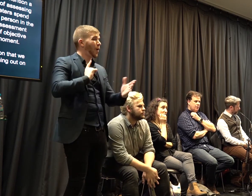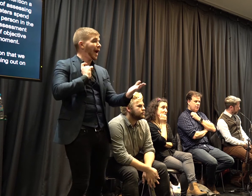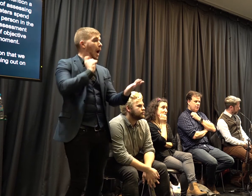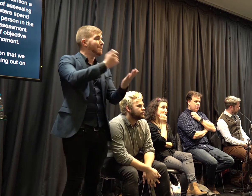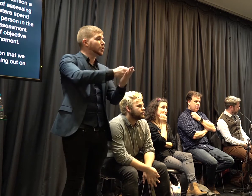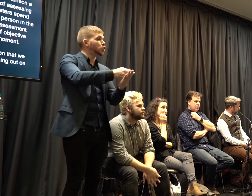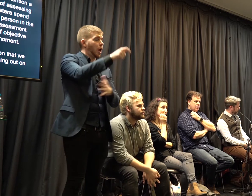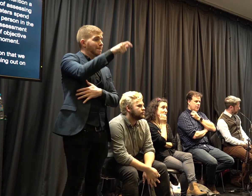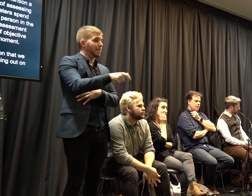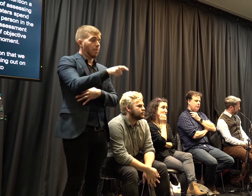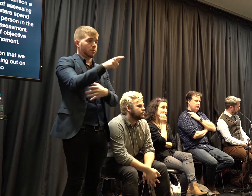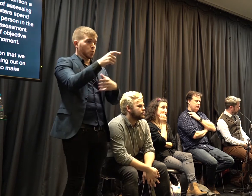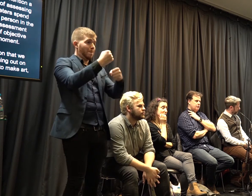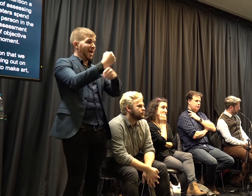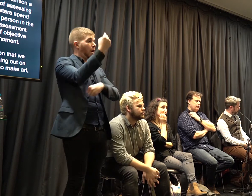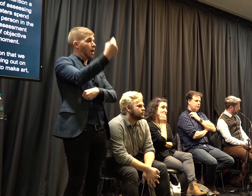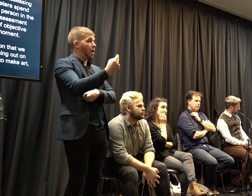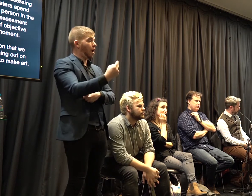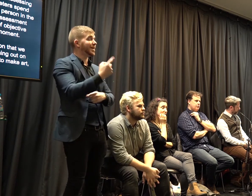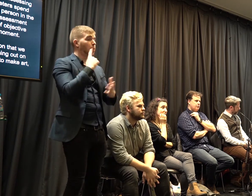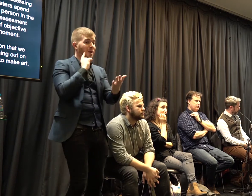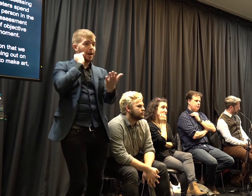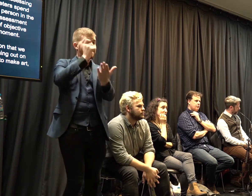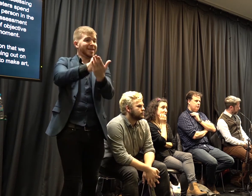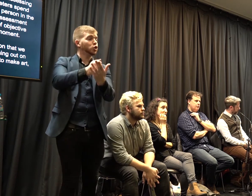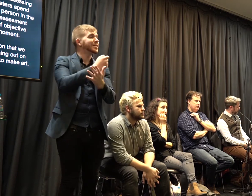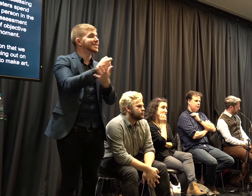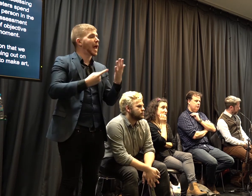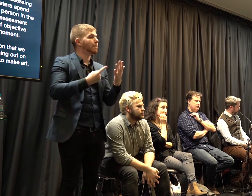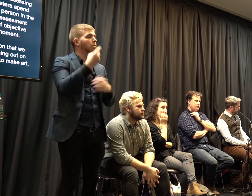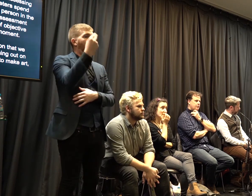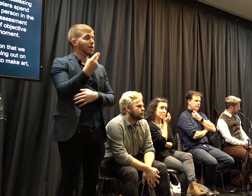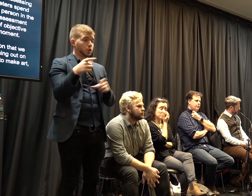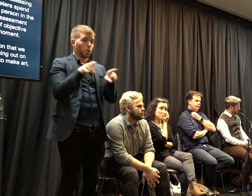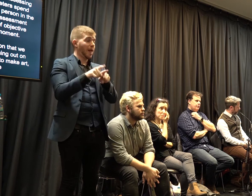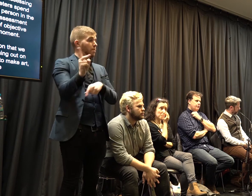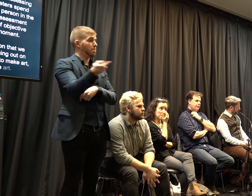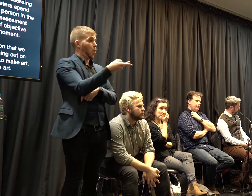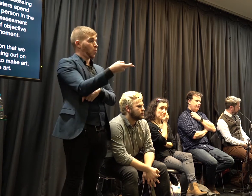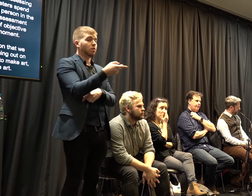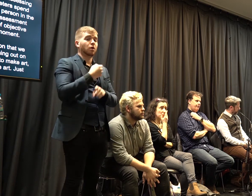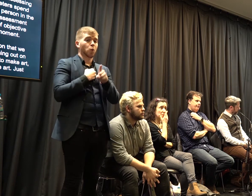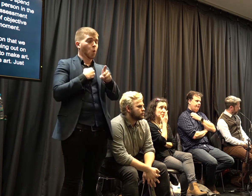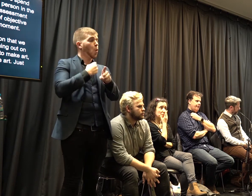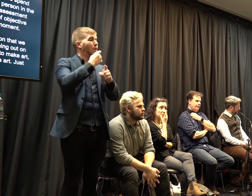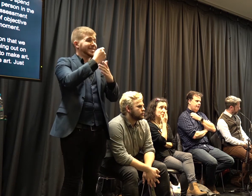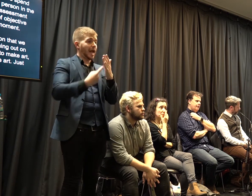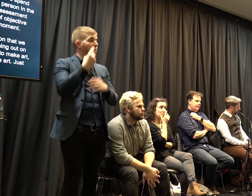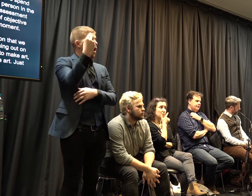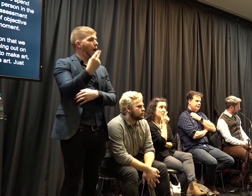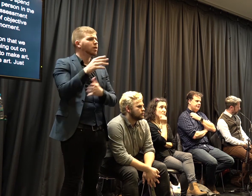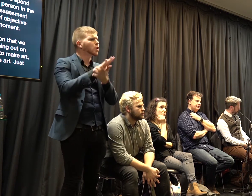make art, and we commission disabled artists to make art. Just because you're a disabled artist, it doesn't mean that you've thought